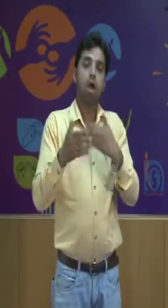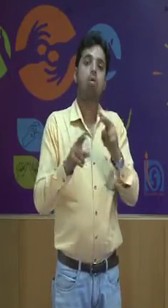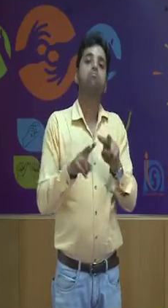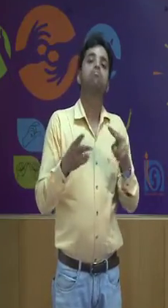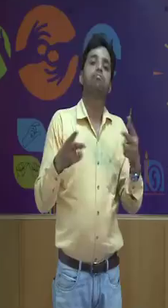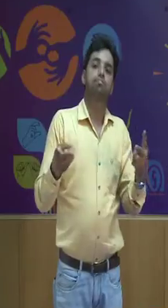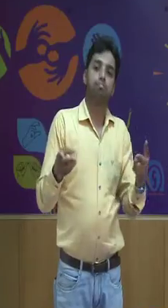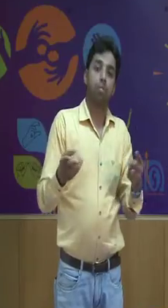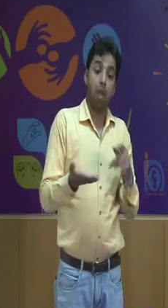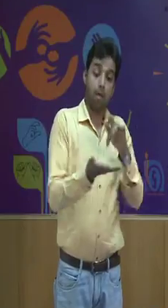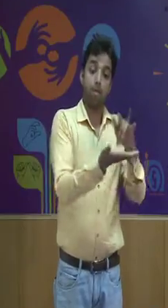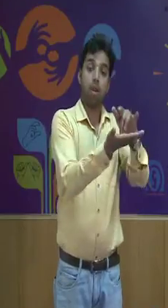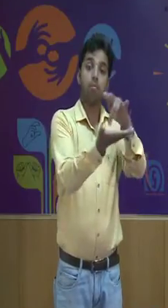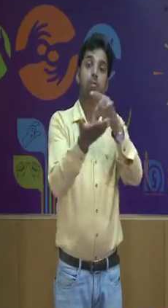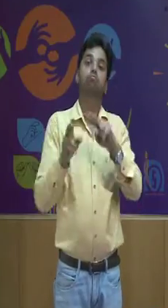differs from place to place.